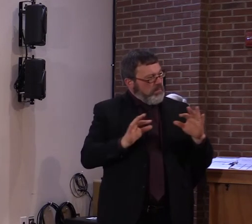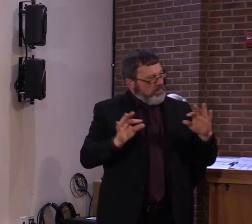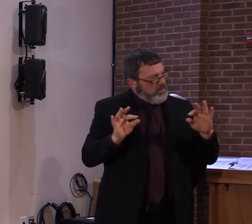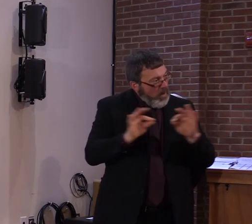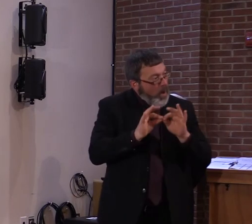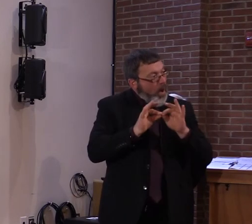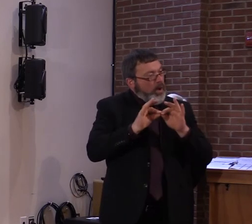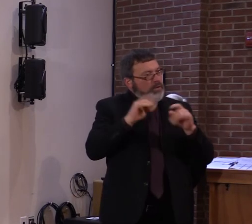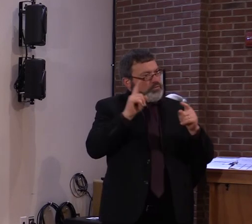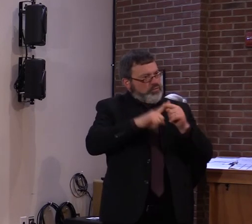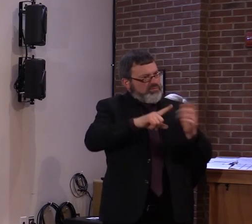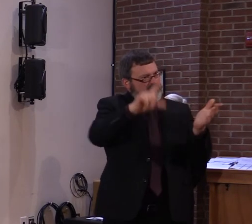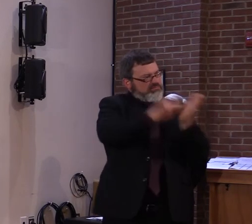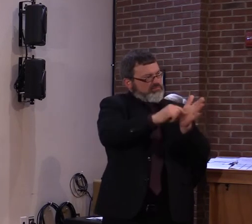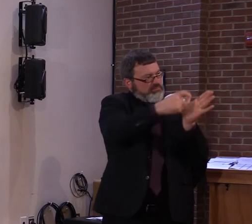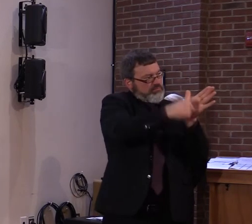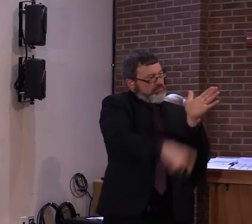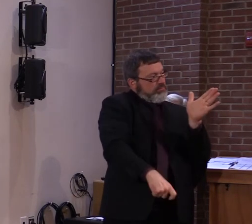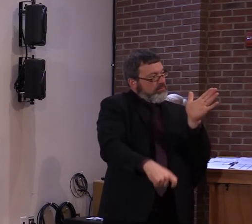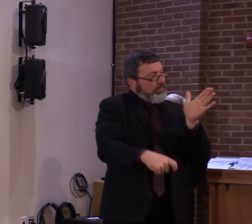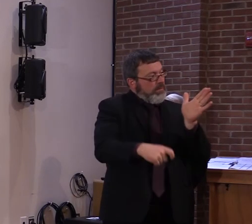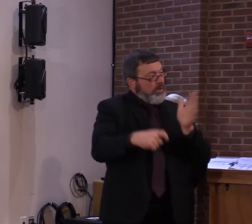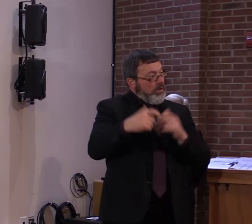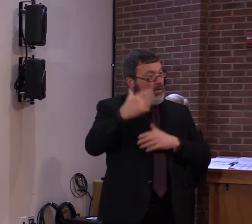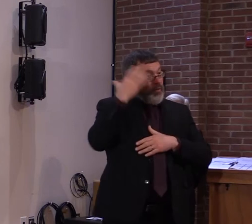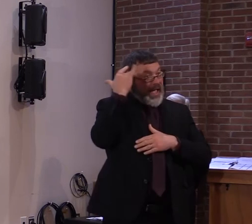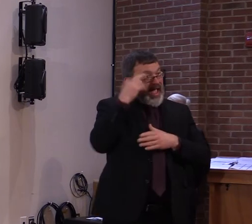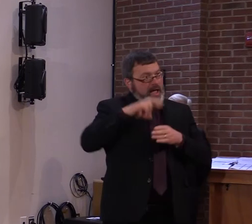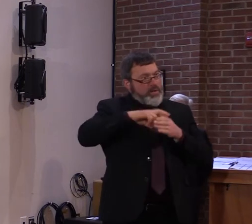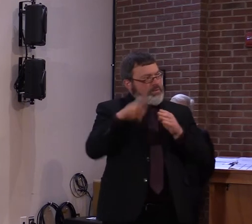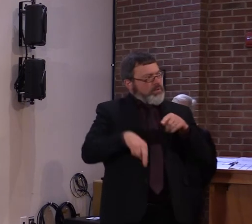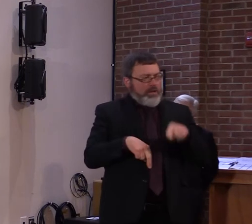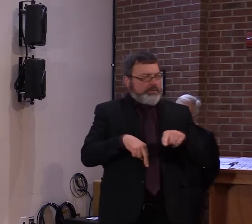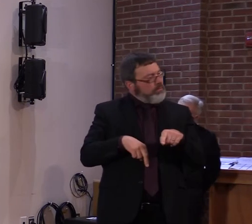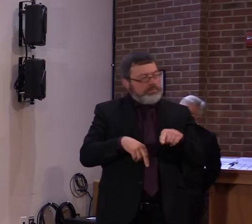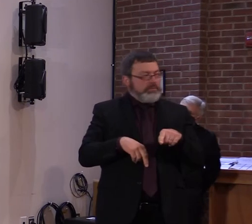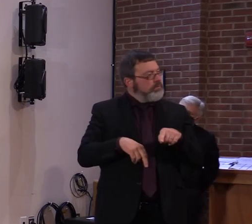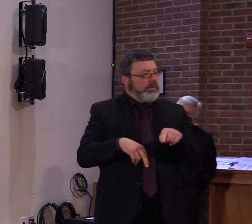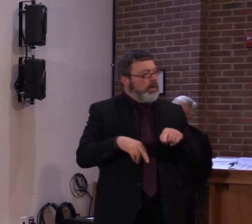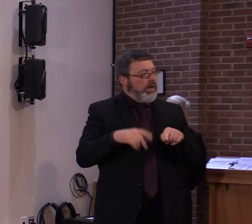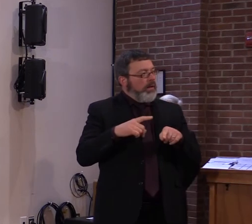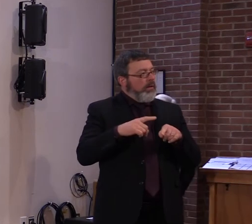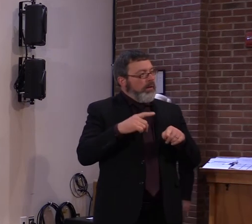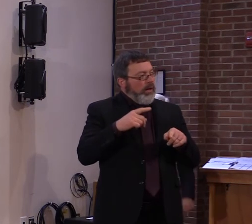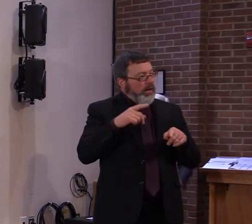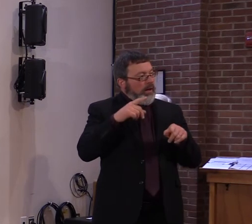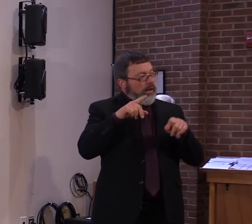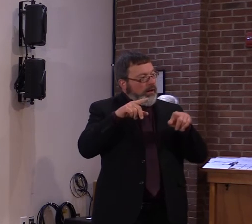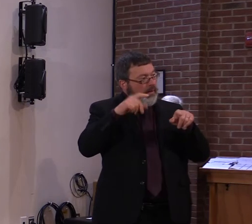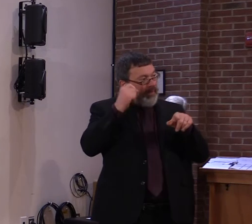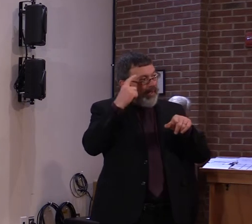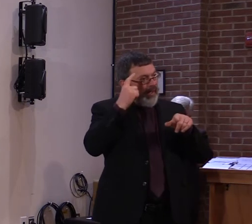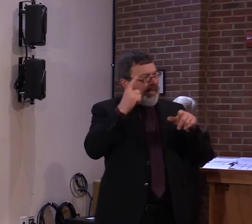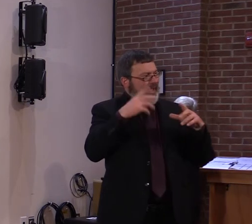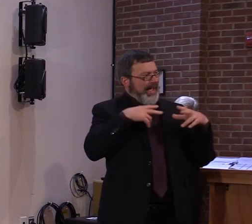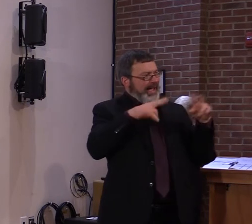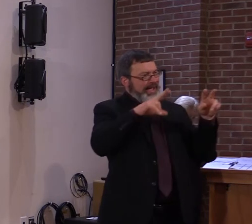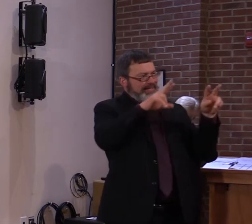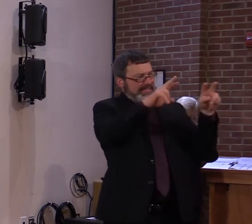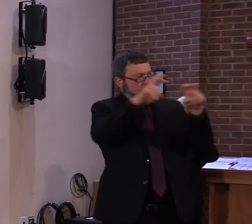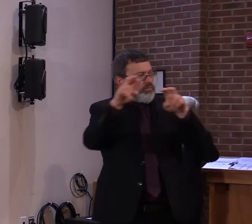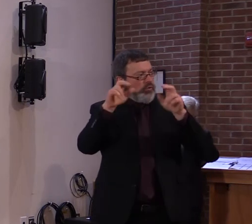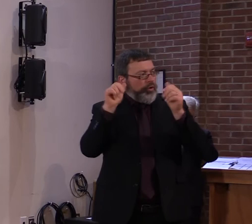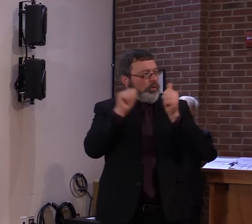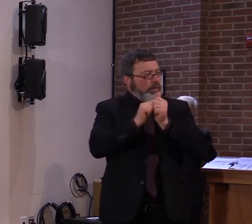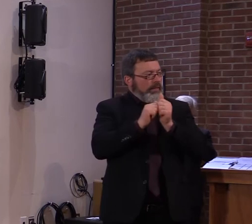because of the result it found, because there were lots of issues regarding the methodology of the study, but because there are